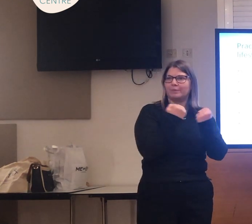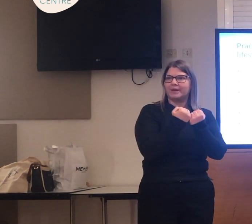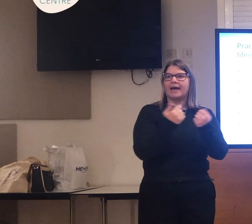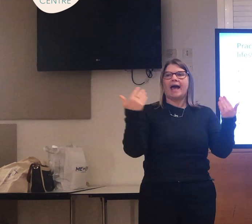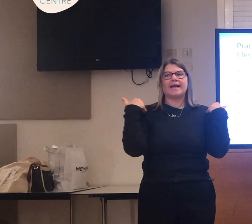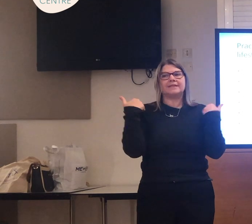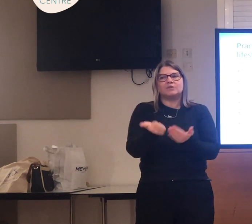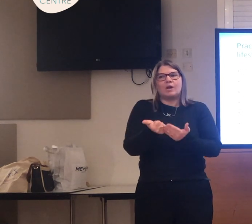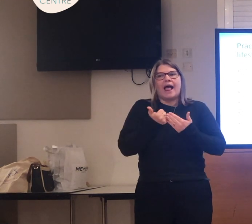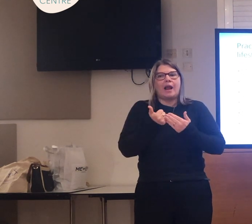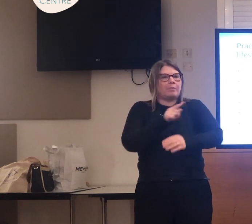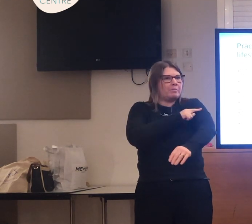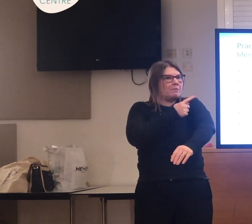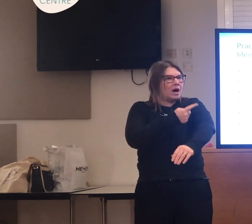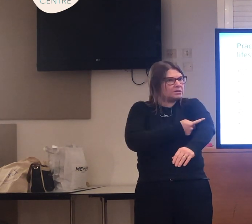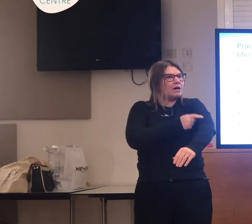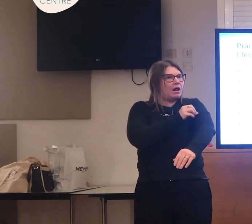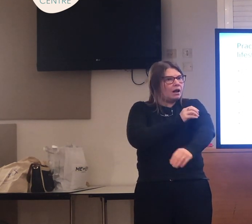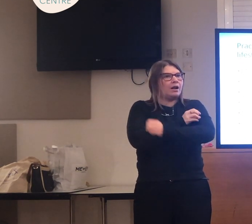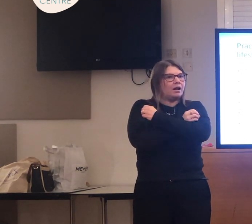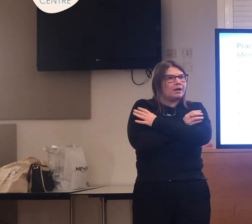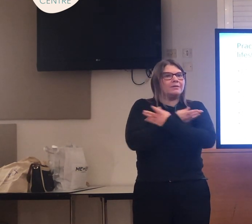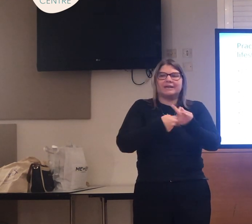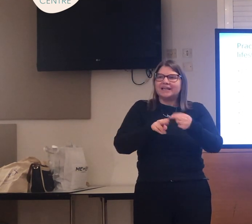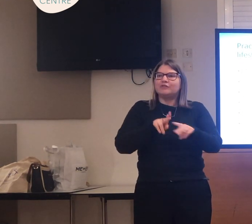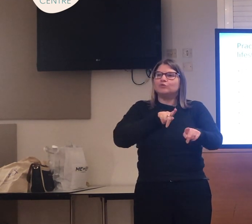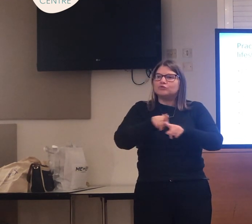it will be like trying to drive a car without petrol.